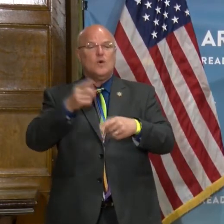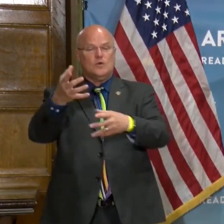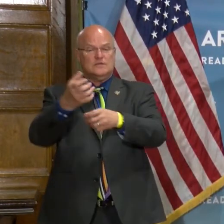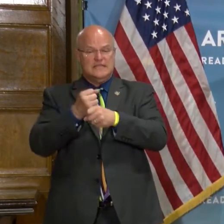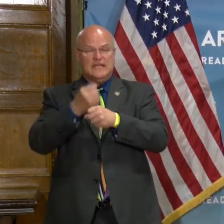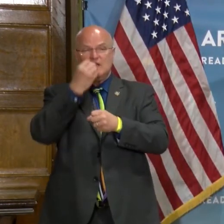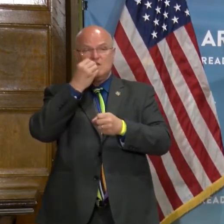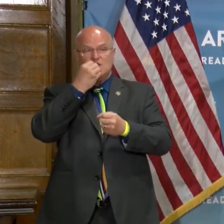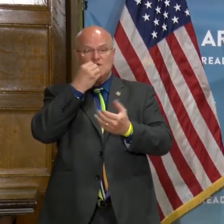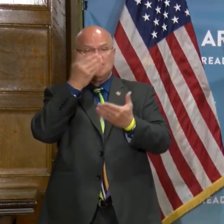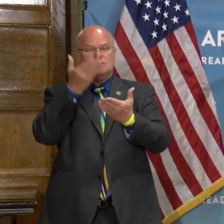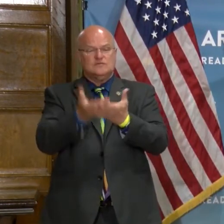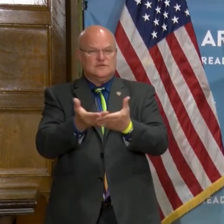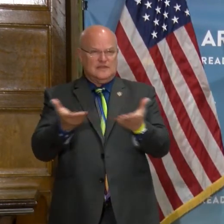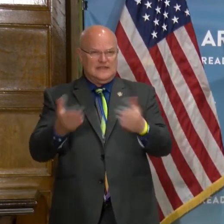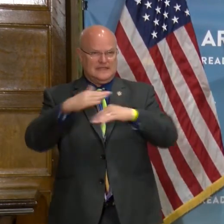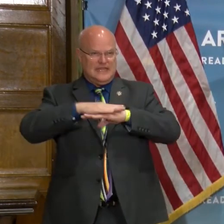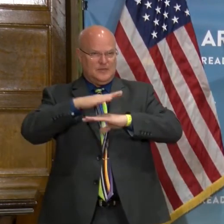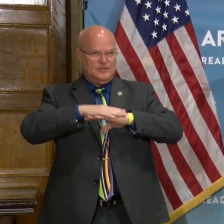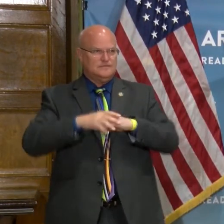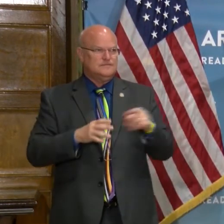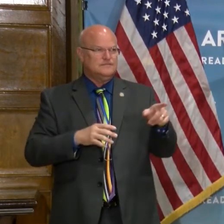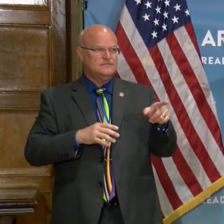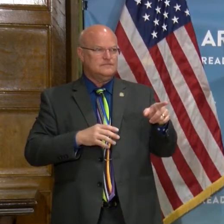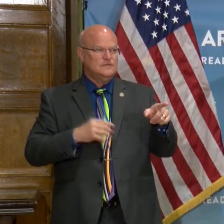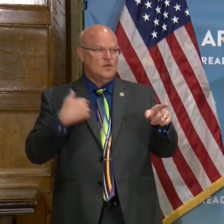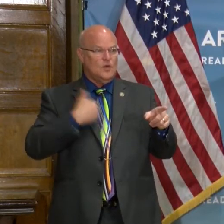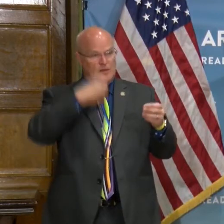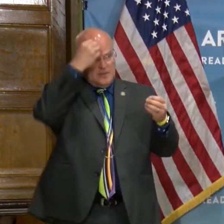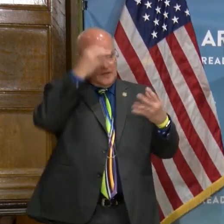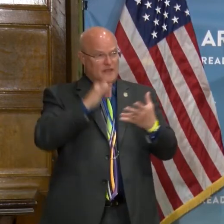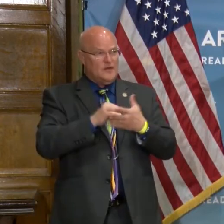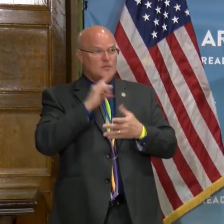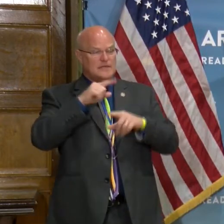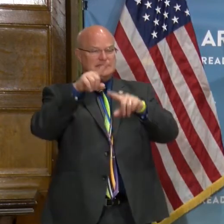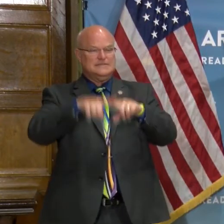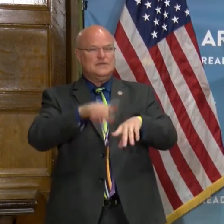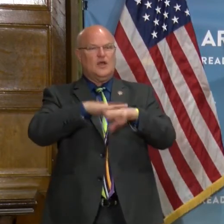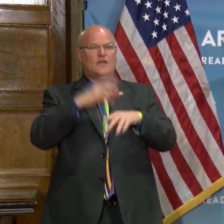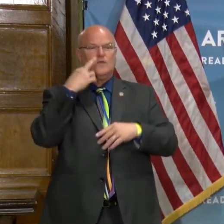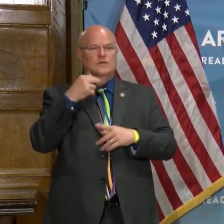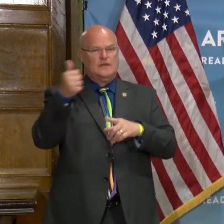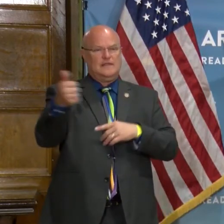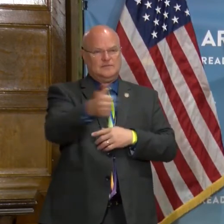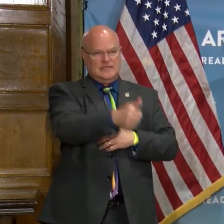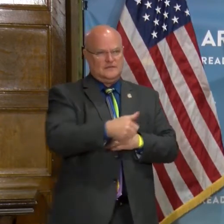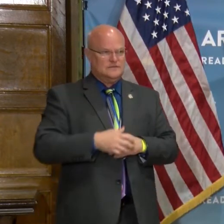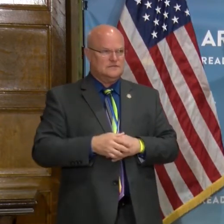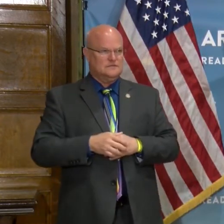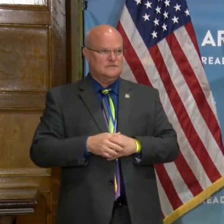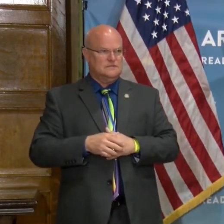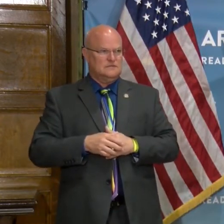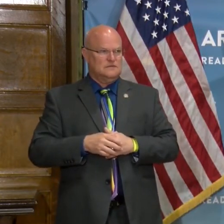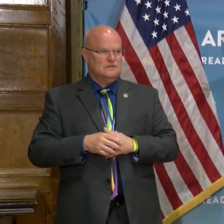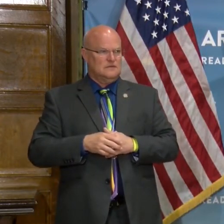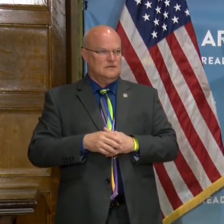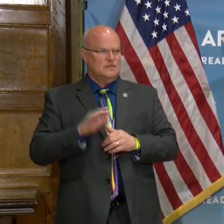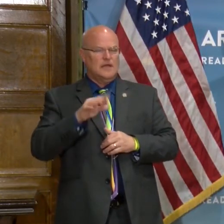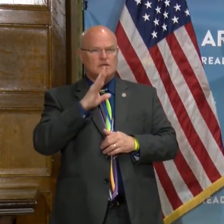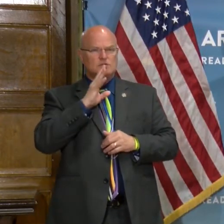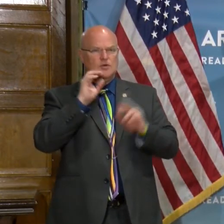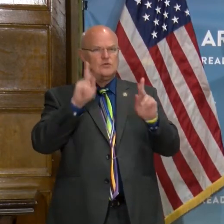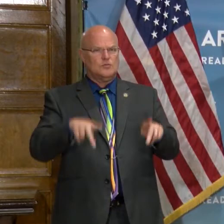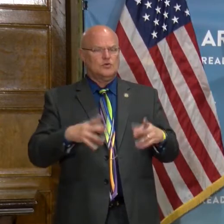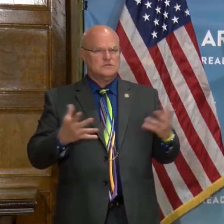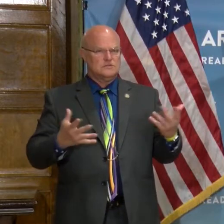or the food or drink is served. Okay, because we've been told that it would be up to the restaurants by your spokesperson,